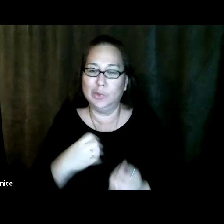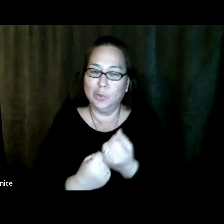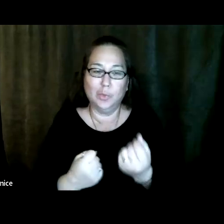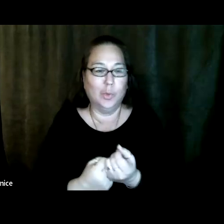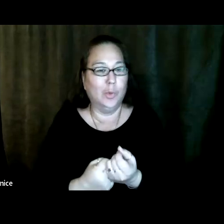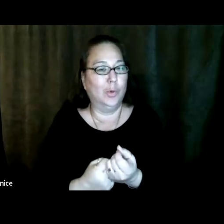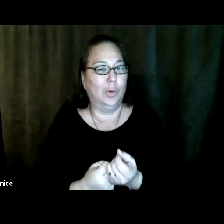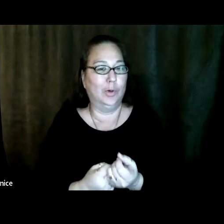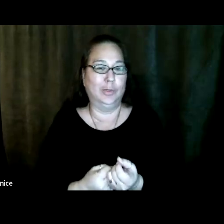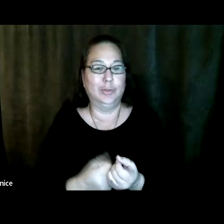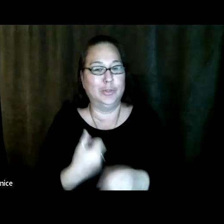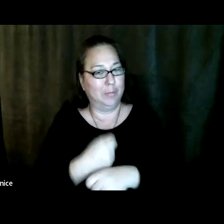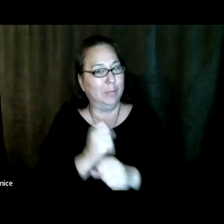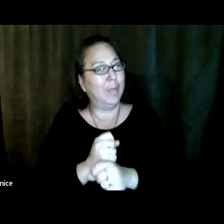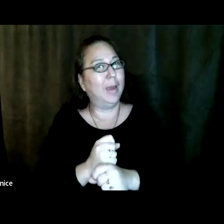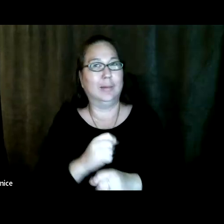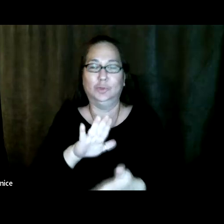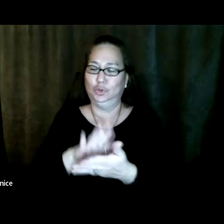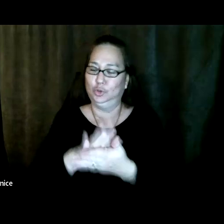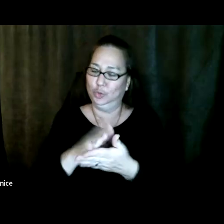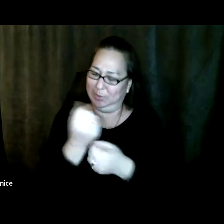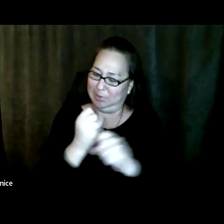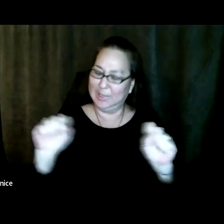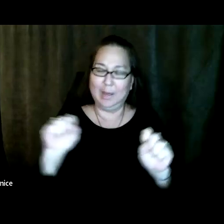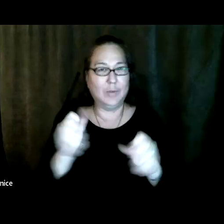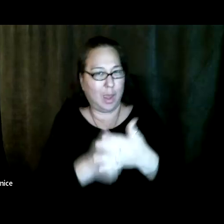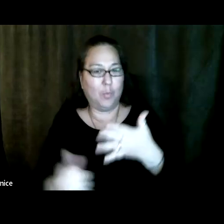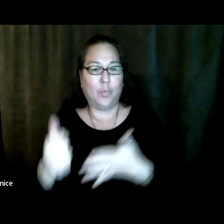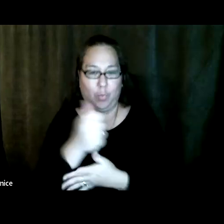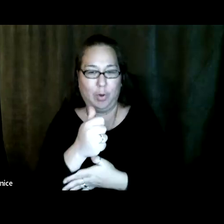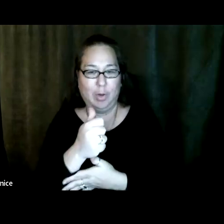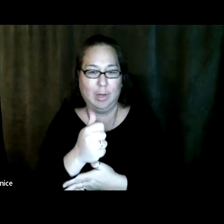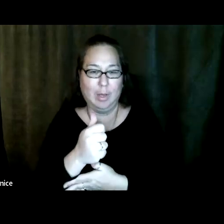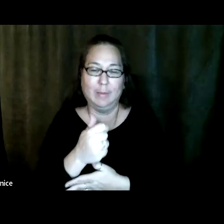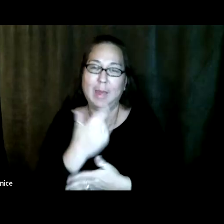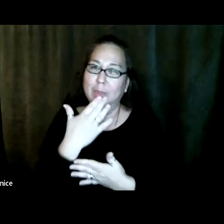I appreciate your time. Thank you. Thank you very much.